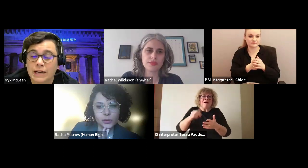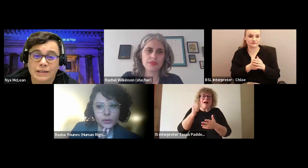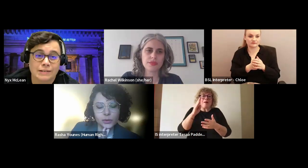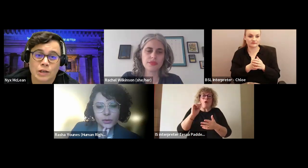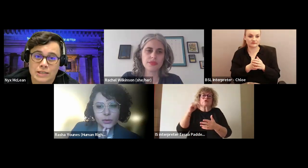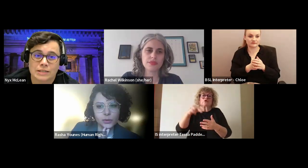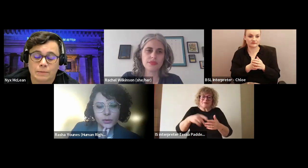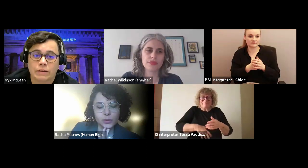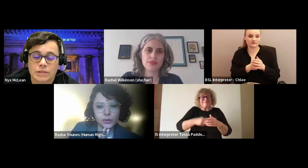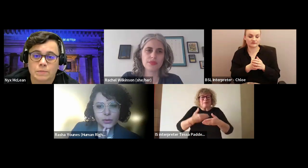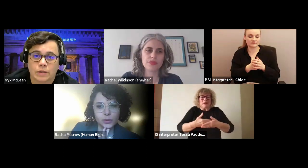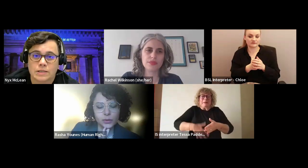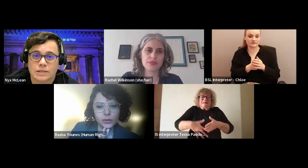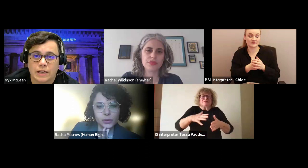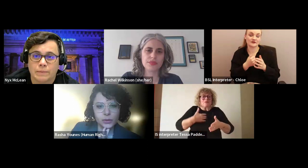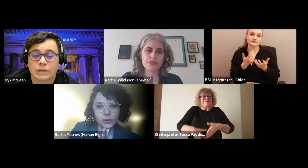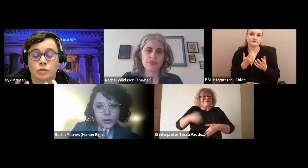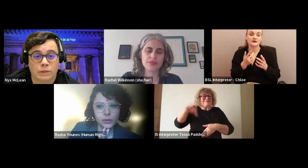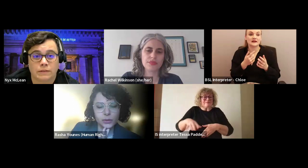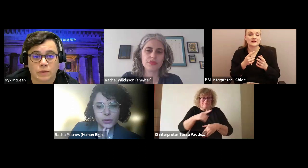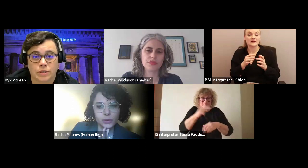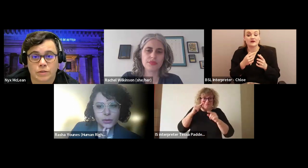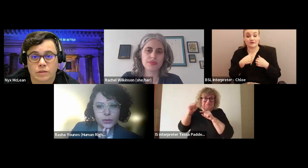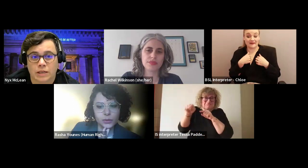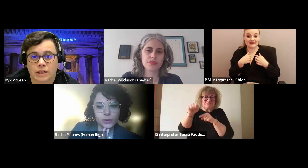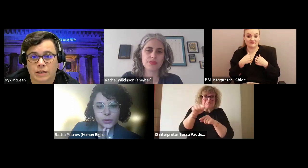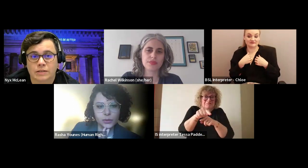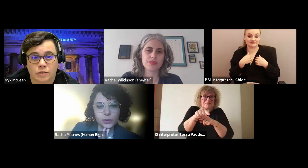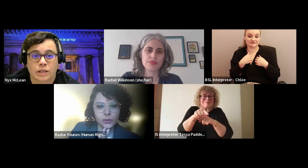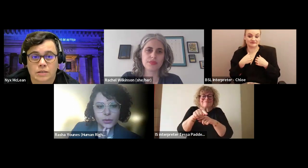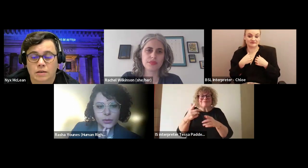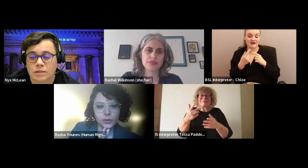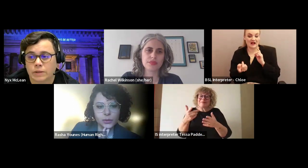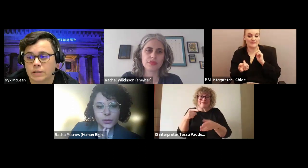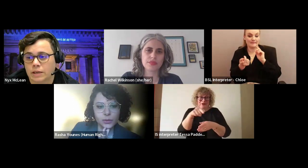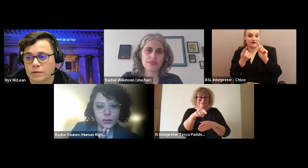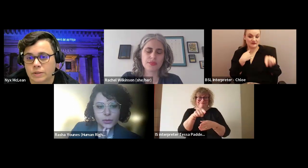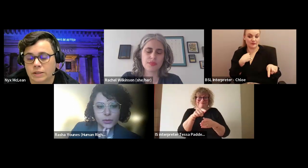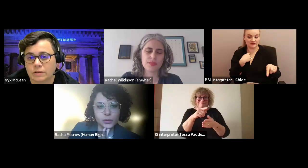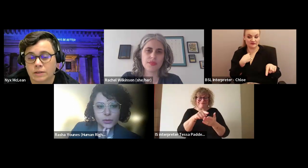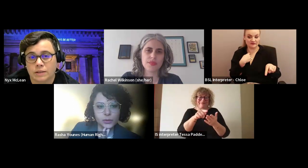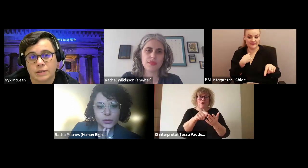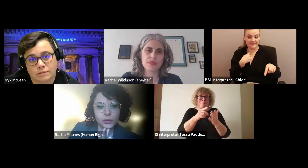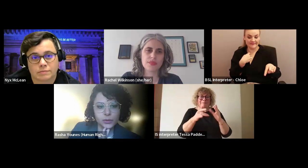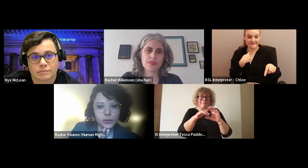Yeah, honestly, my response, I do believe that we should, and I took that stance when